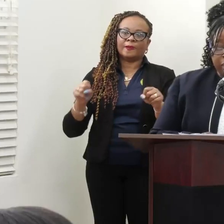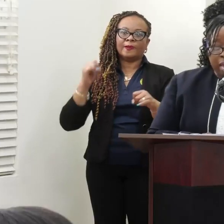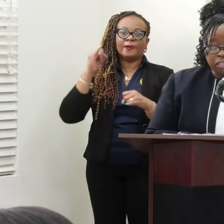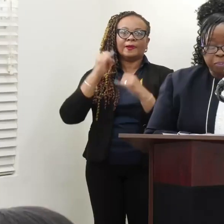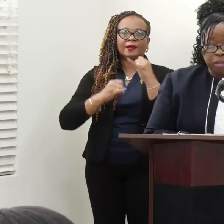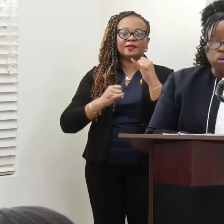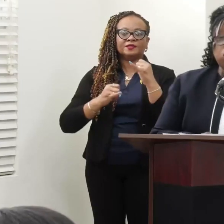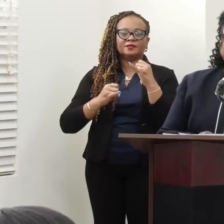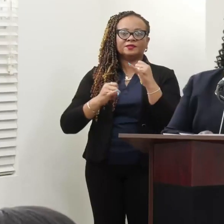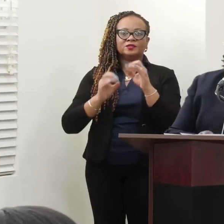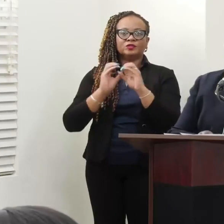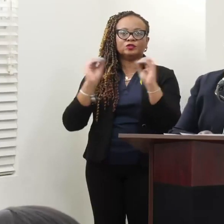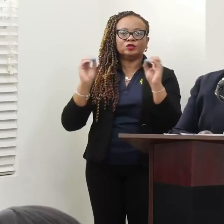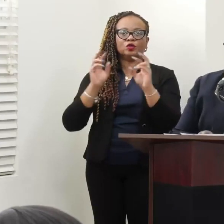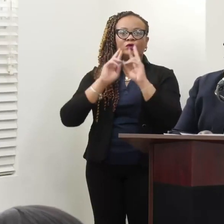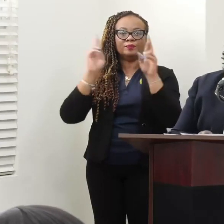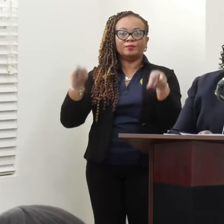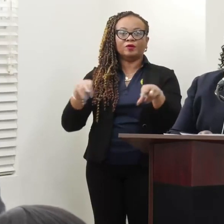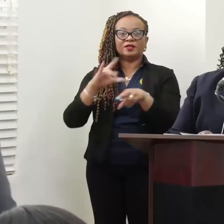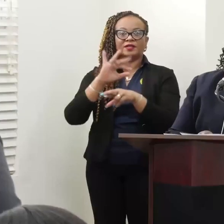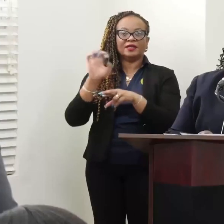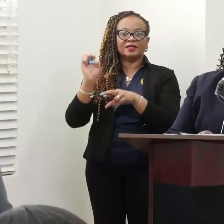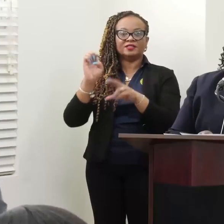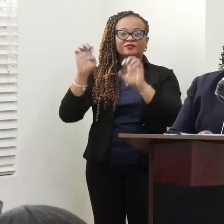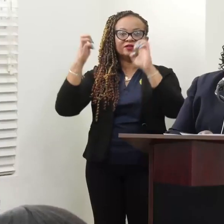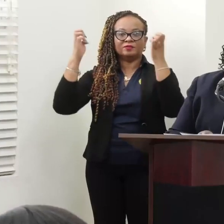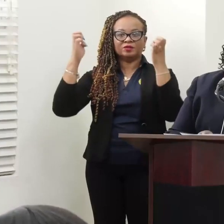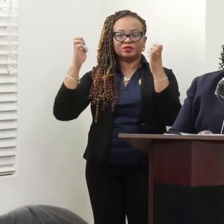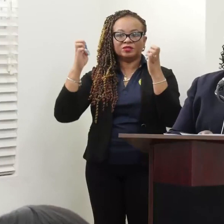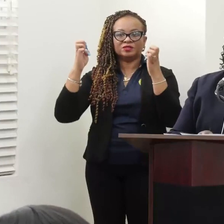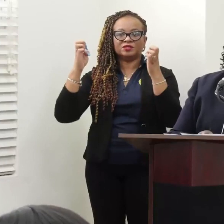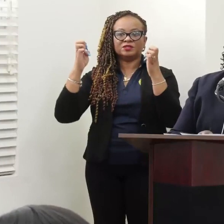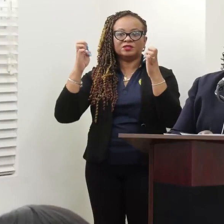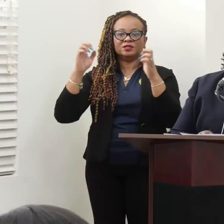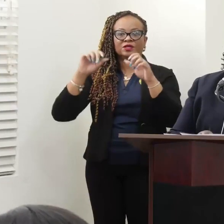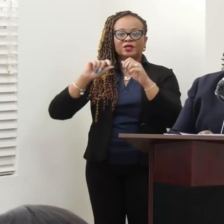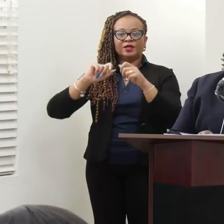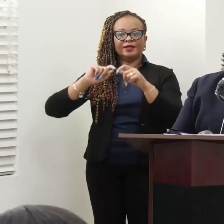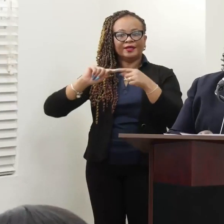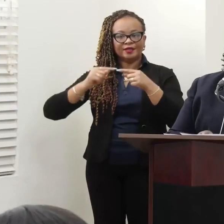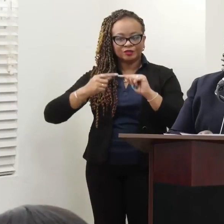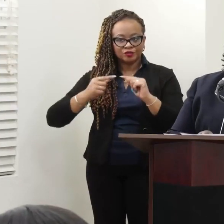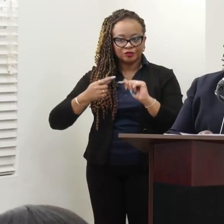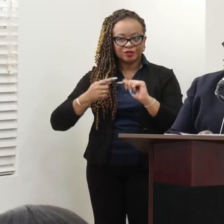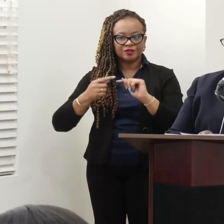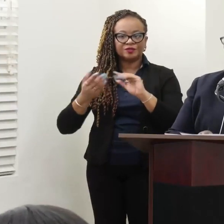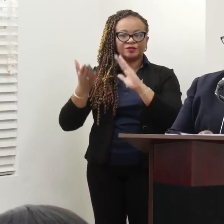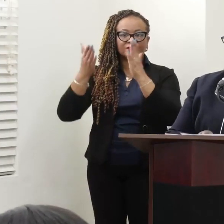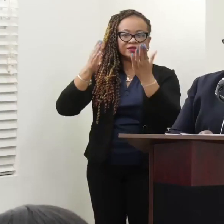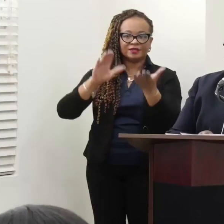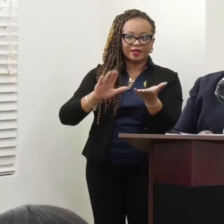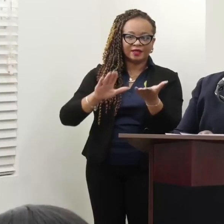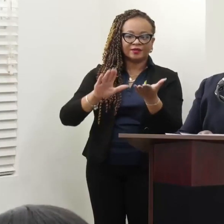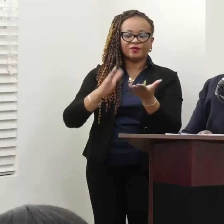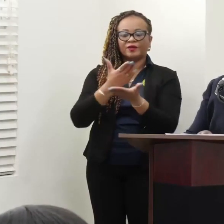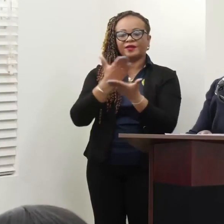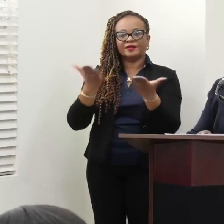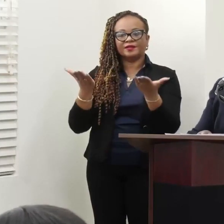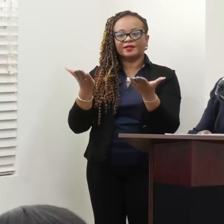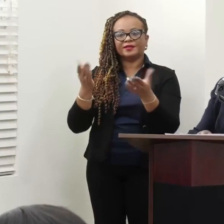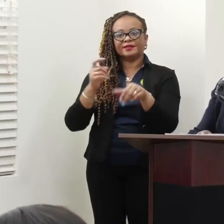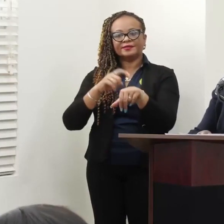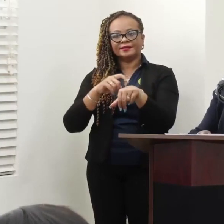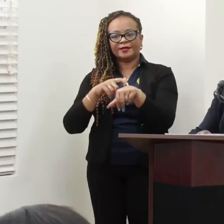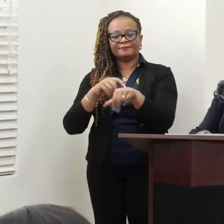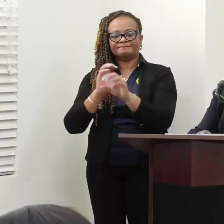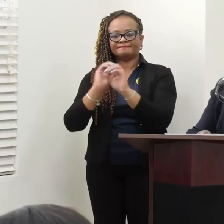Finally, there has been no reported cases of emergencies, injuries, or mortalities or incidences at this